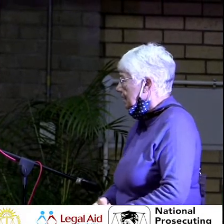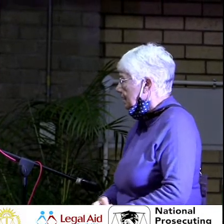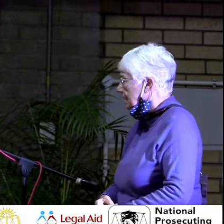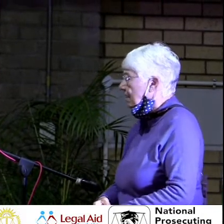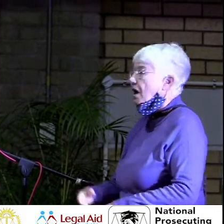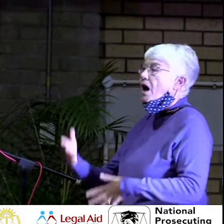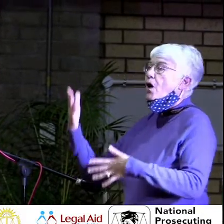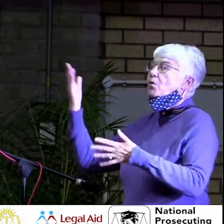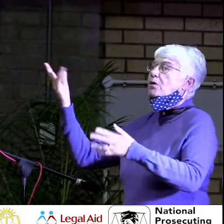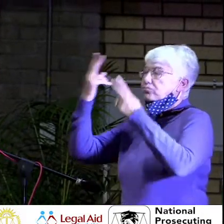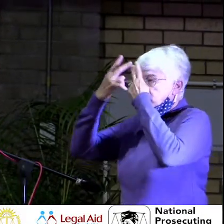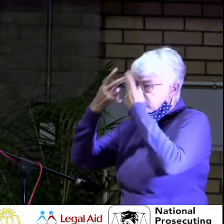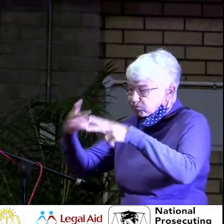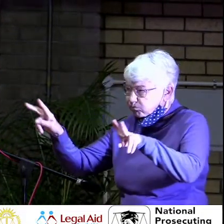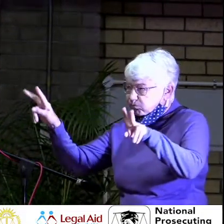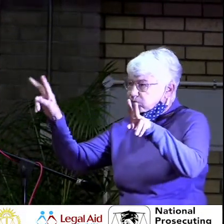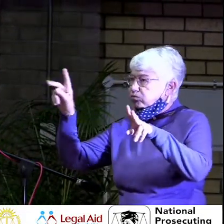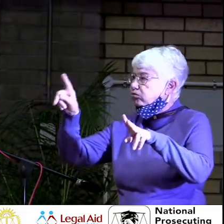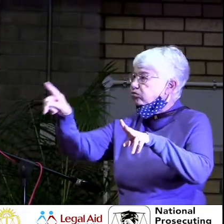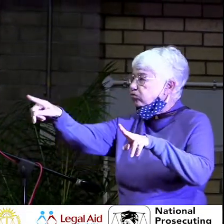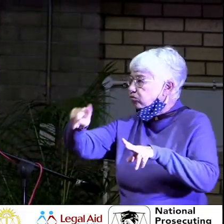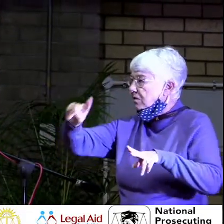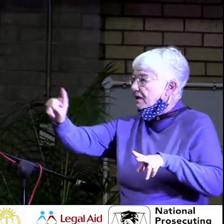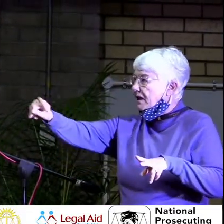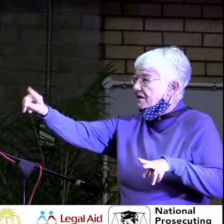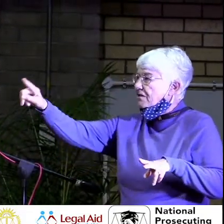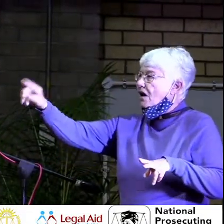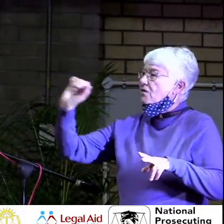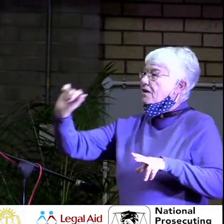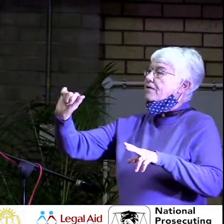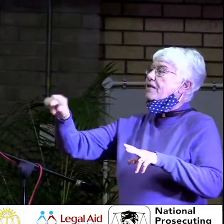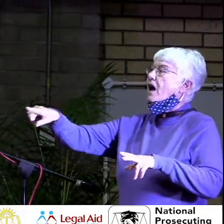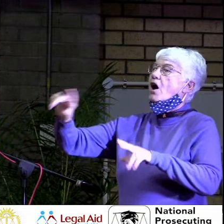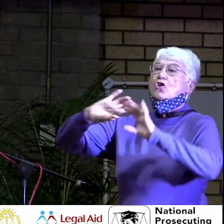distinguished guests, the community, your most important here today.